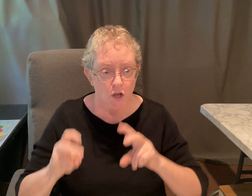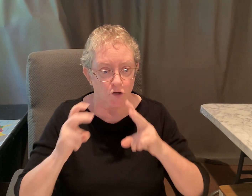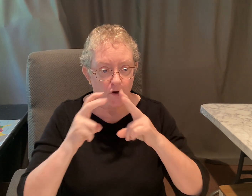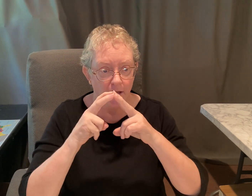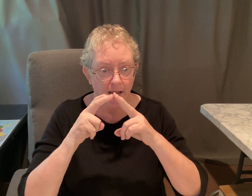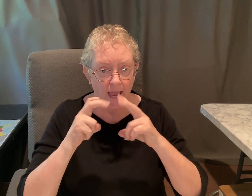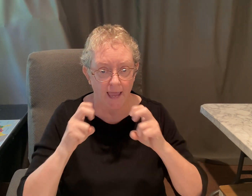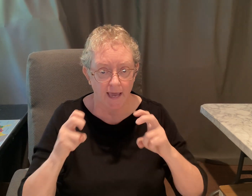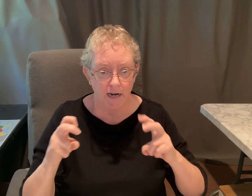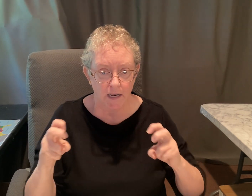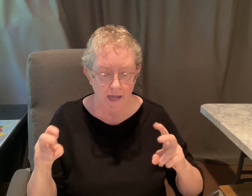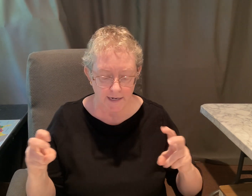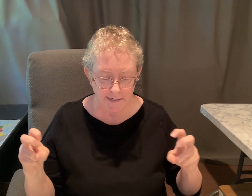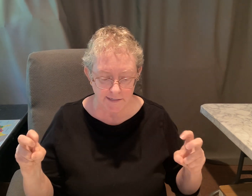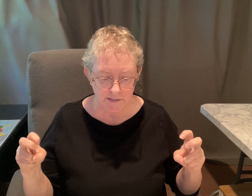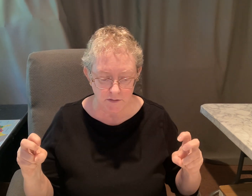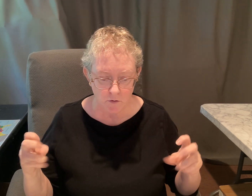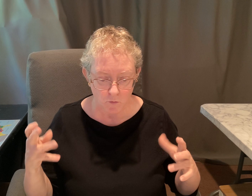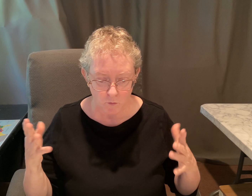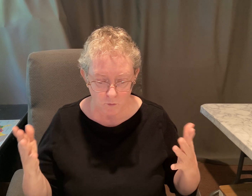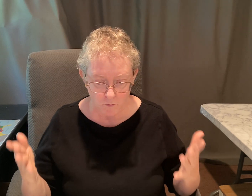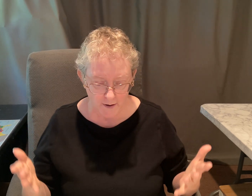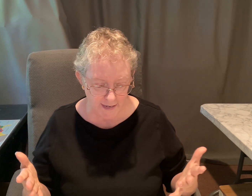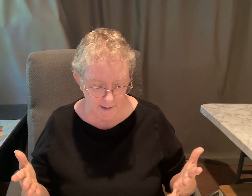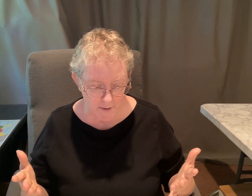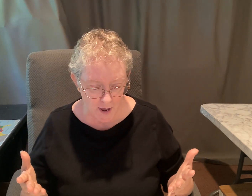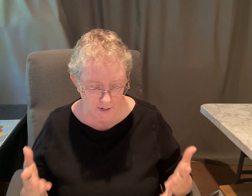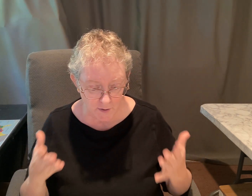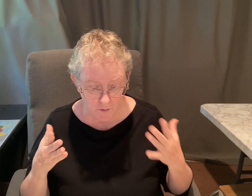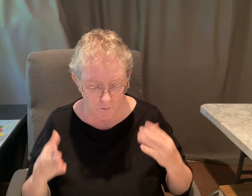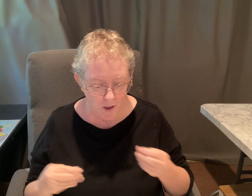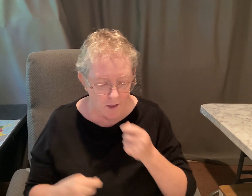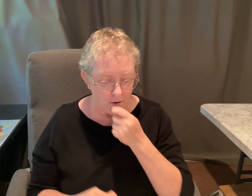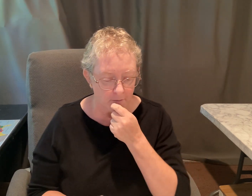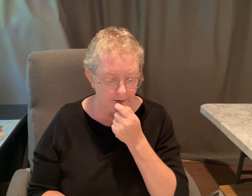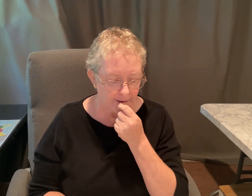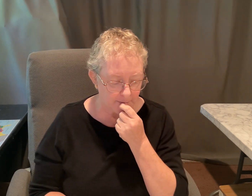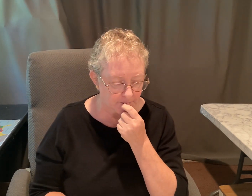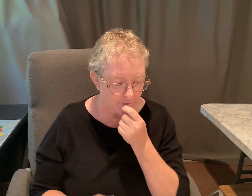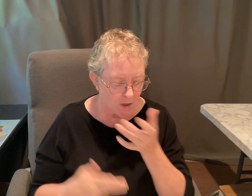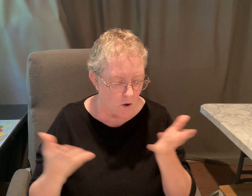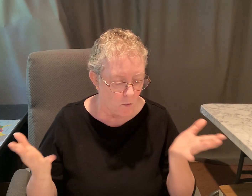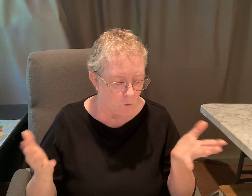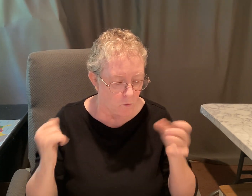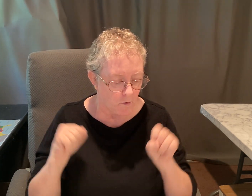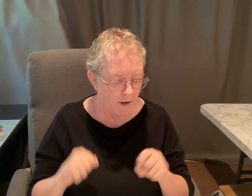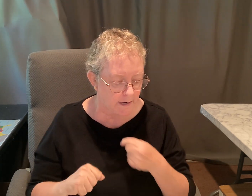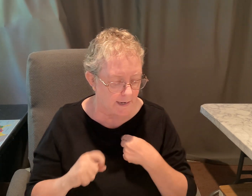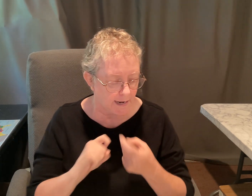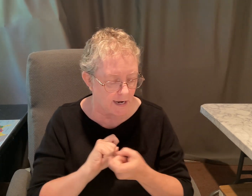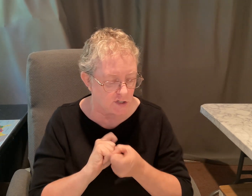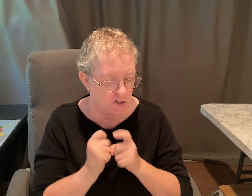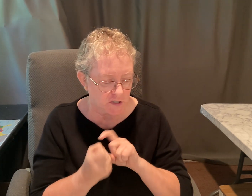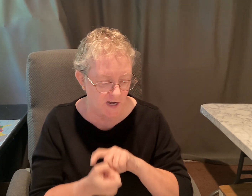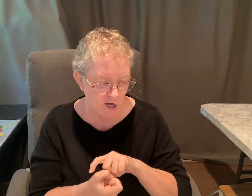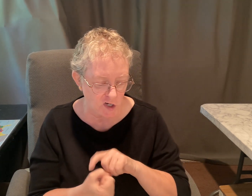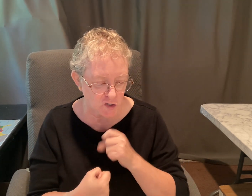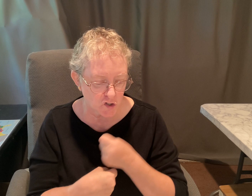You're going to analyze what came out and go, okay, what can I change